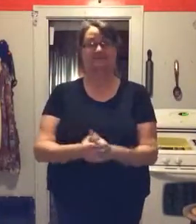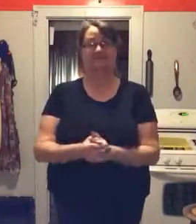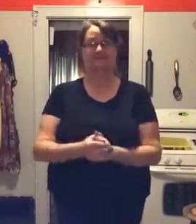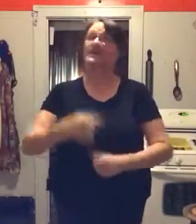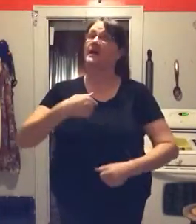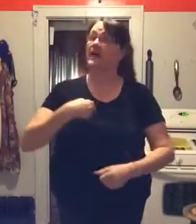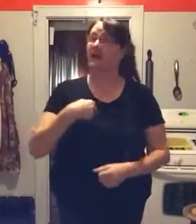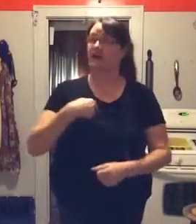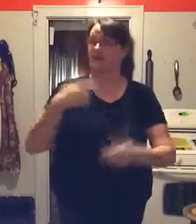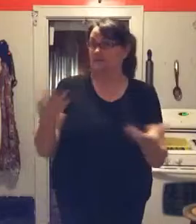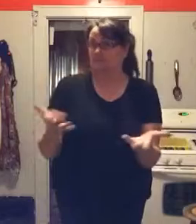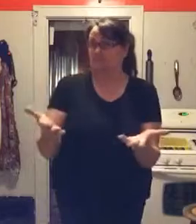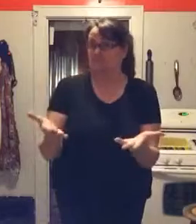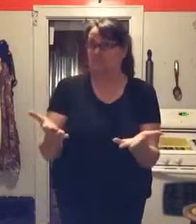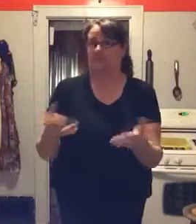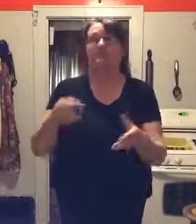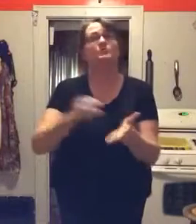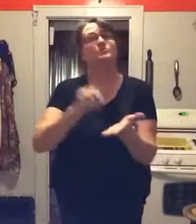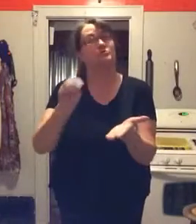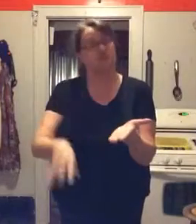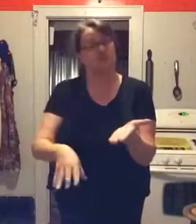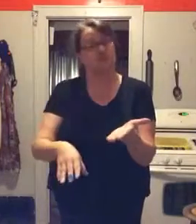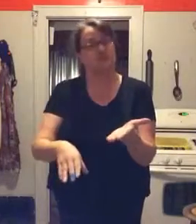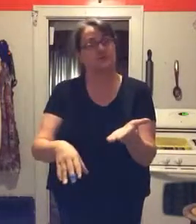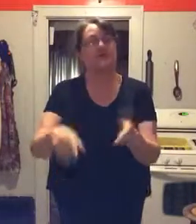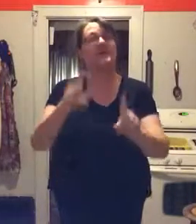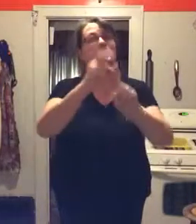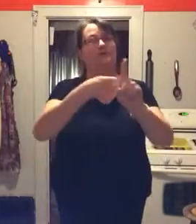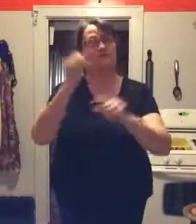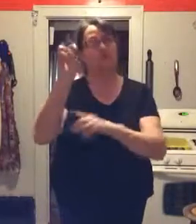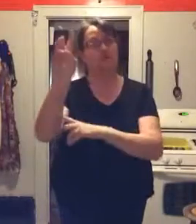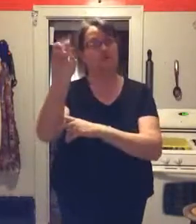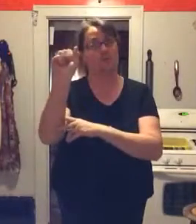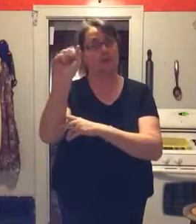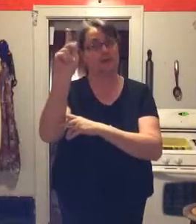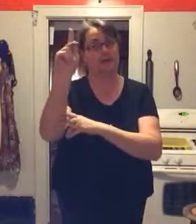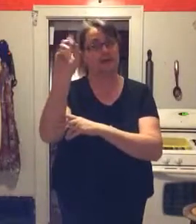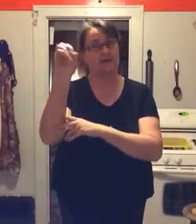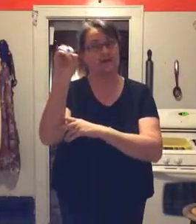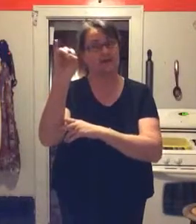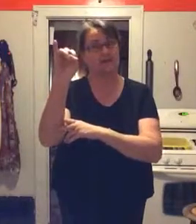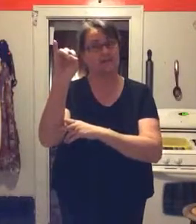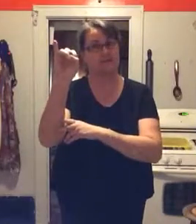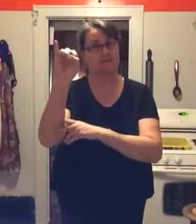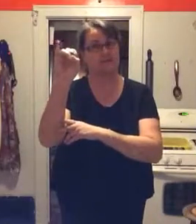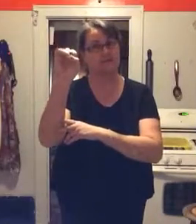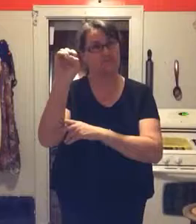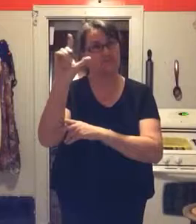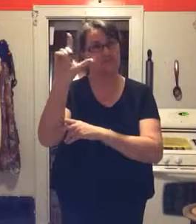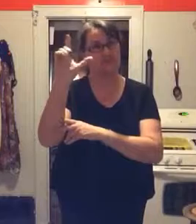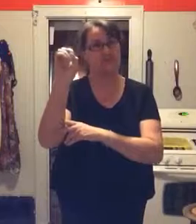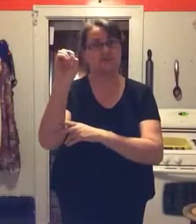from Wakefield High School in Arlington, Virginia, and we've got students